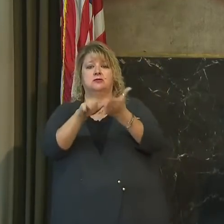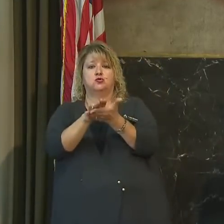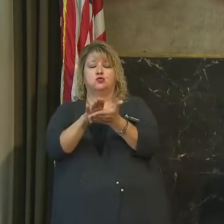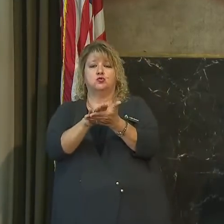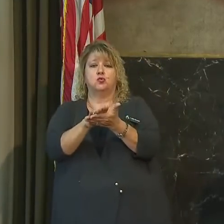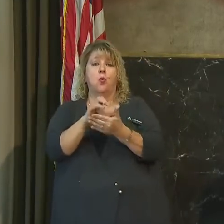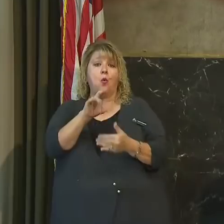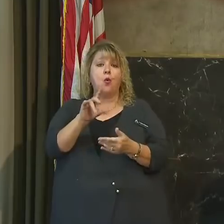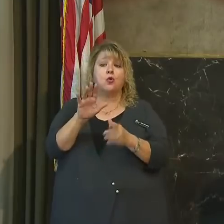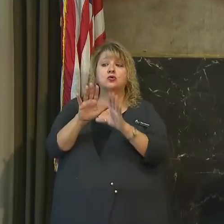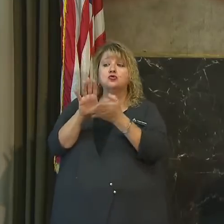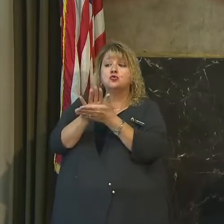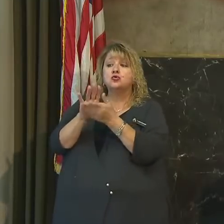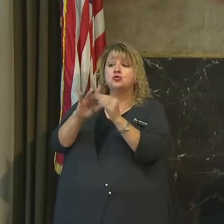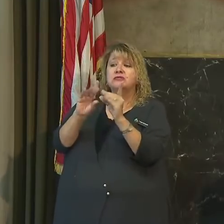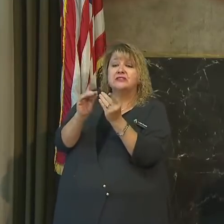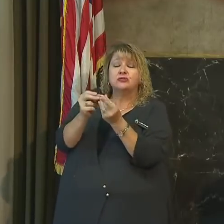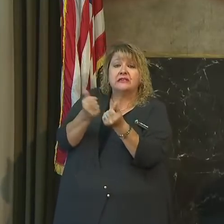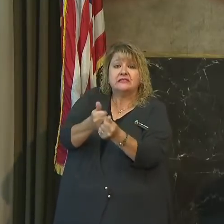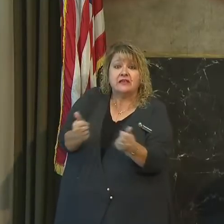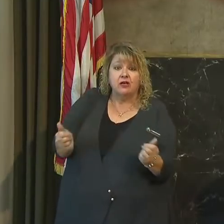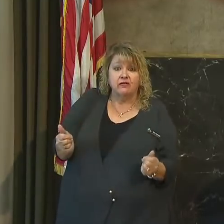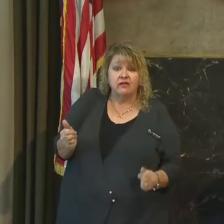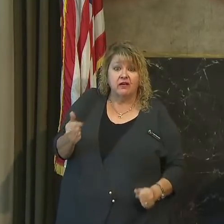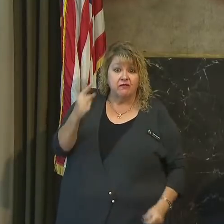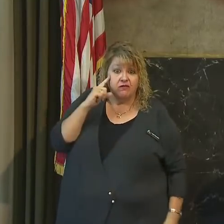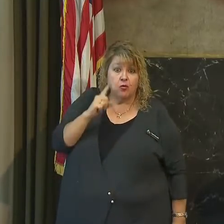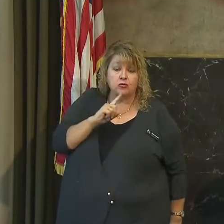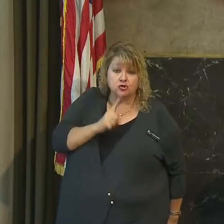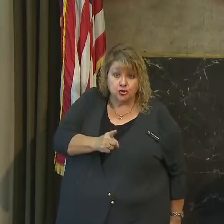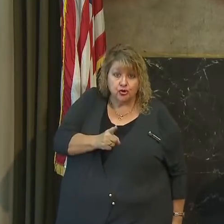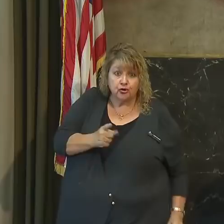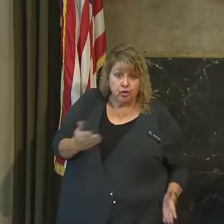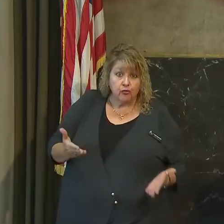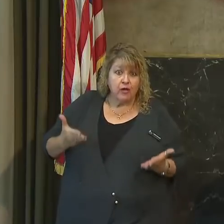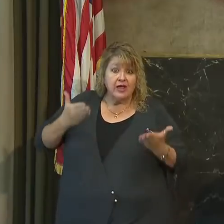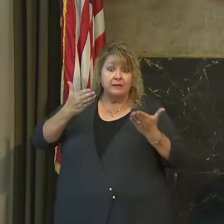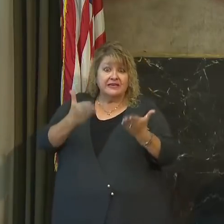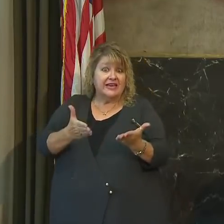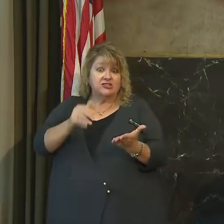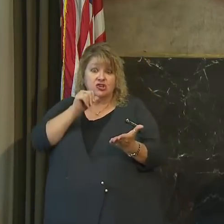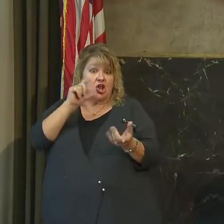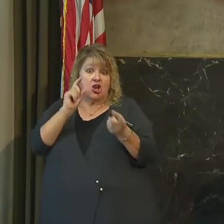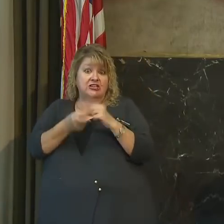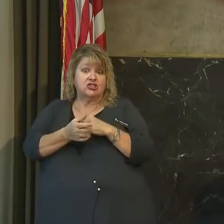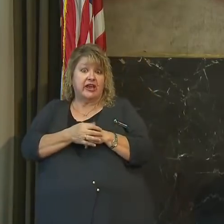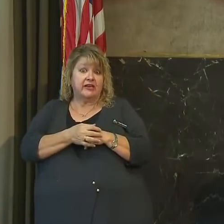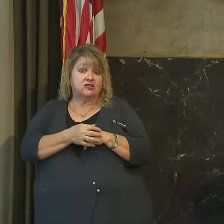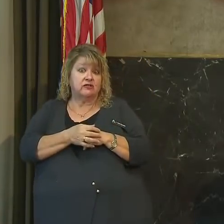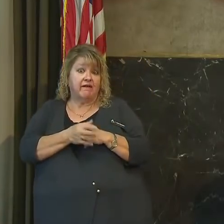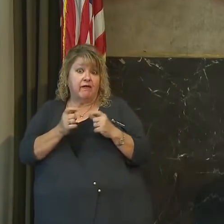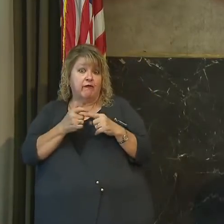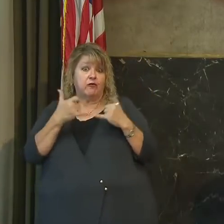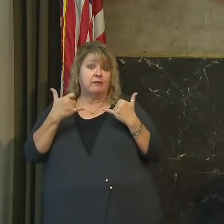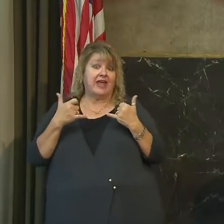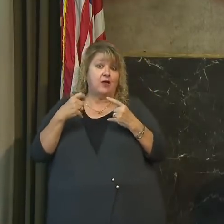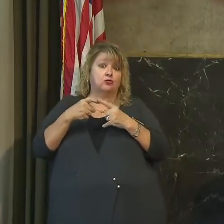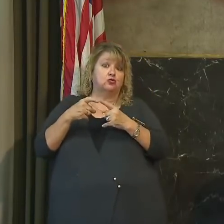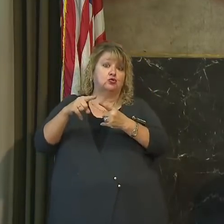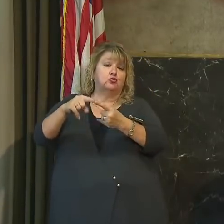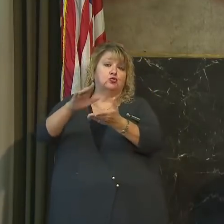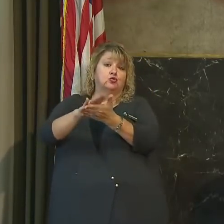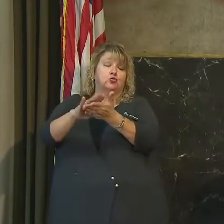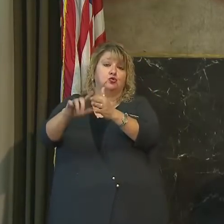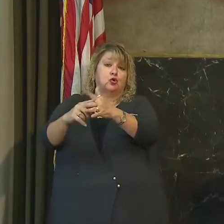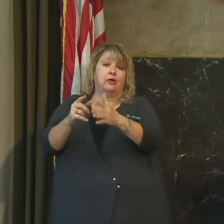school districts, I can assure you that the recommendations will not change between now and when school starts, whether it's